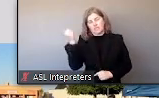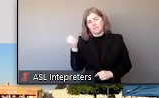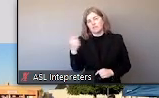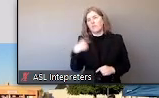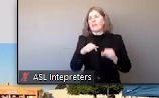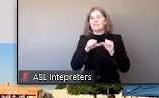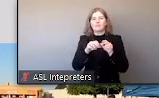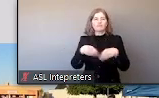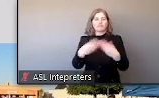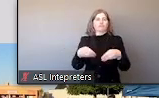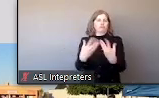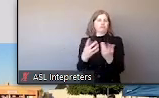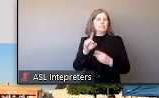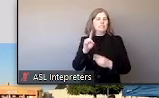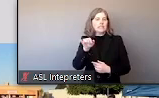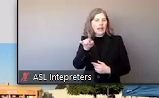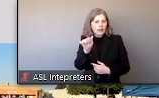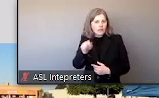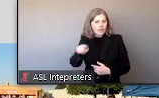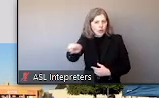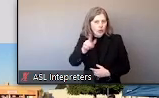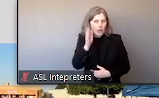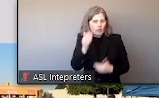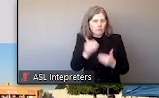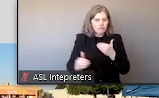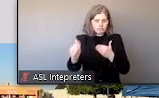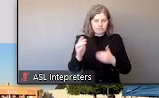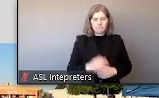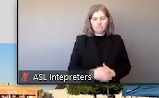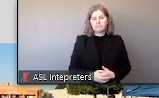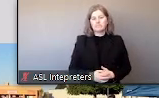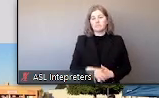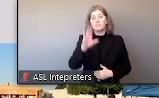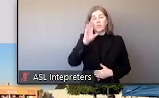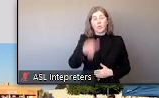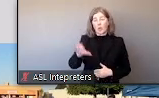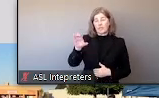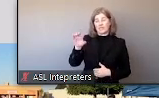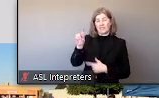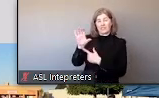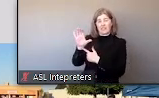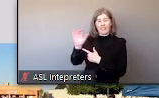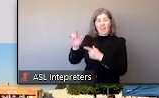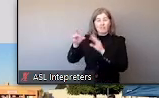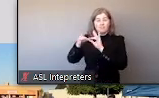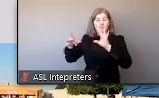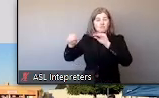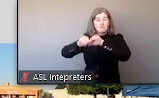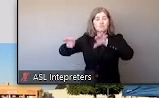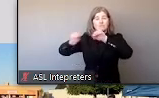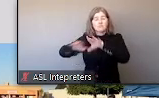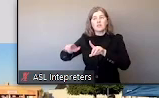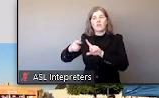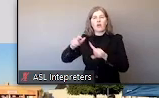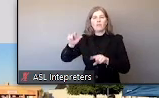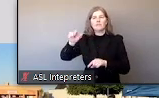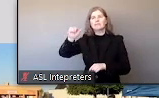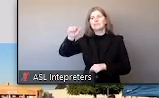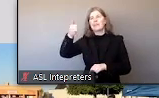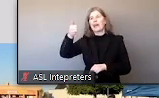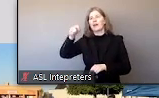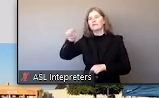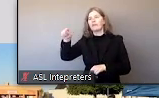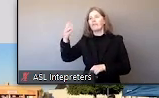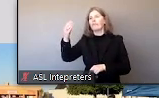provide that data as we go forward. The CDC releases reports about data from 10 or 14 or